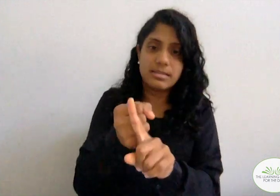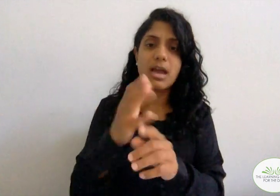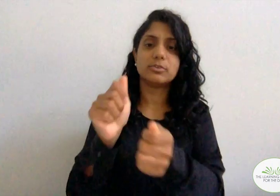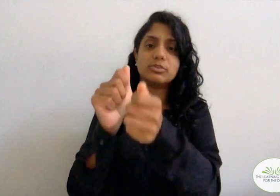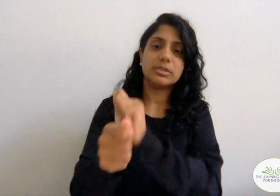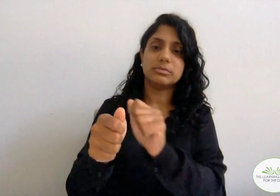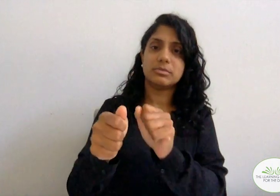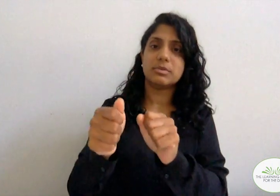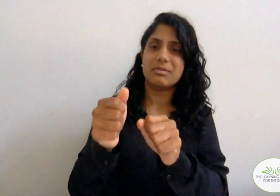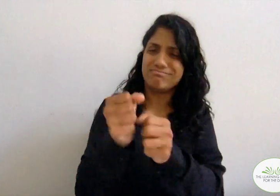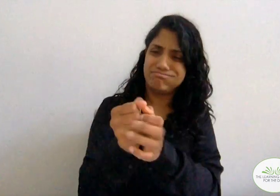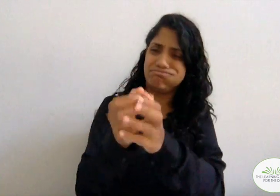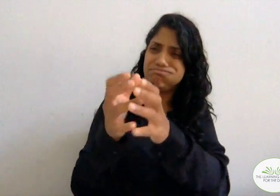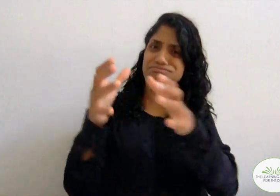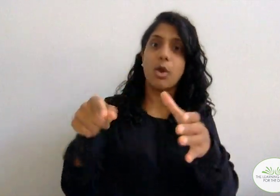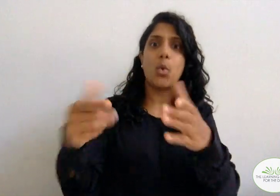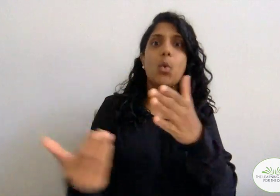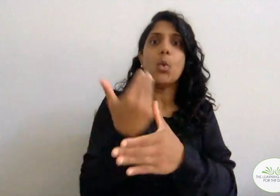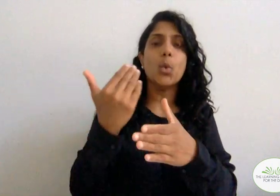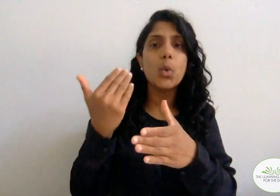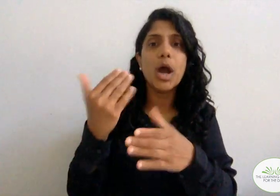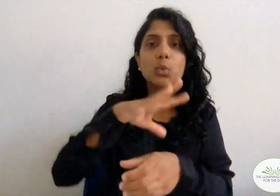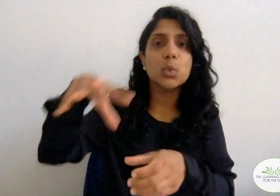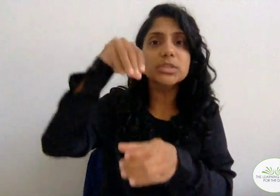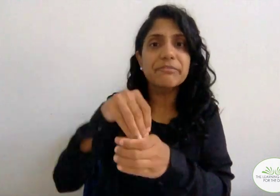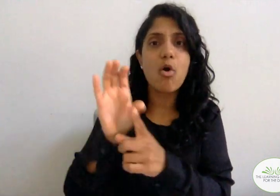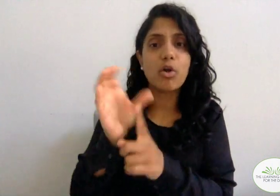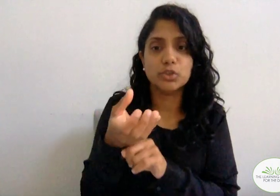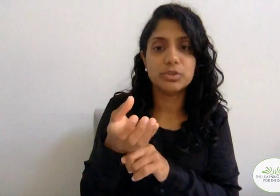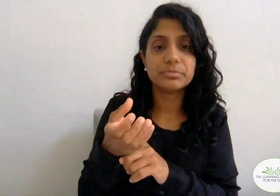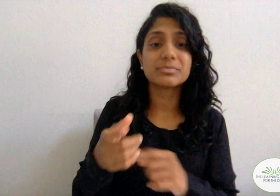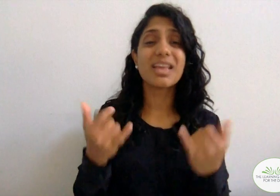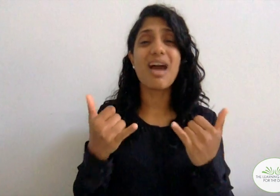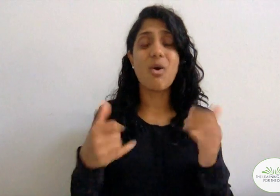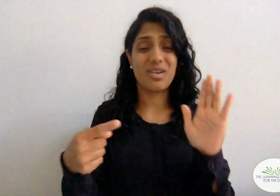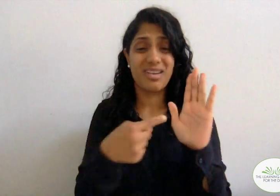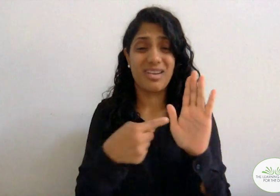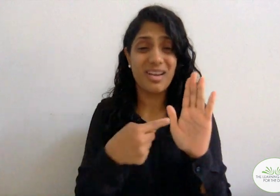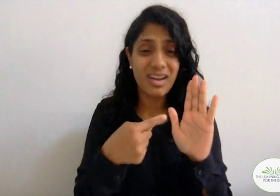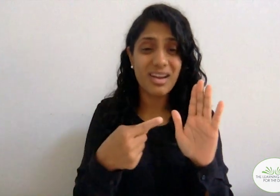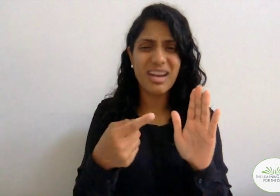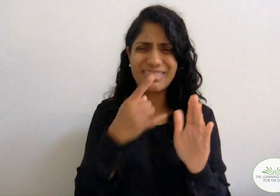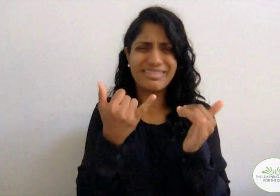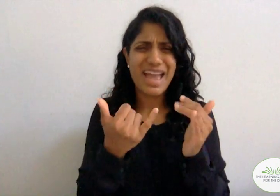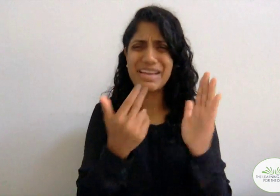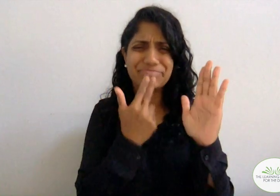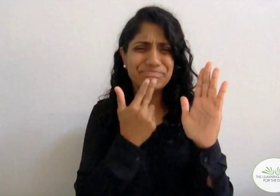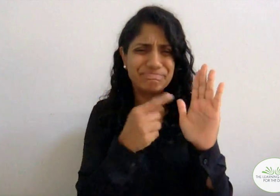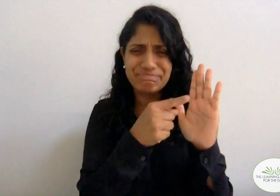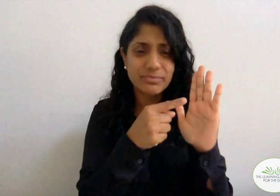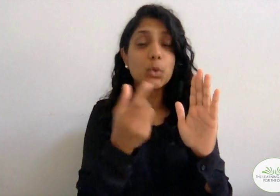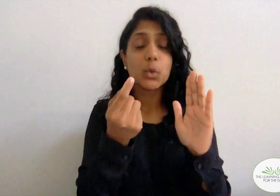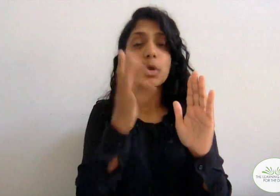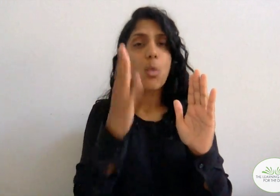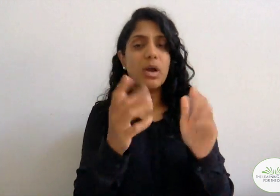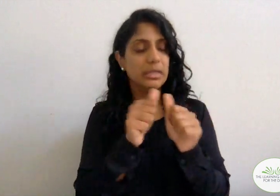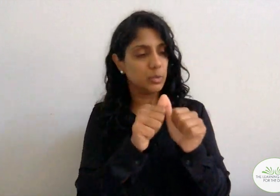racism. This plan presents short and long-term goals and actions aimed at creating a culture that is truly